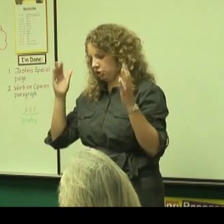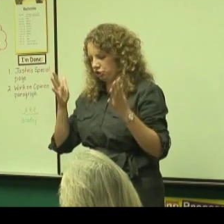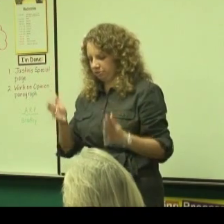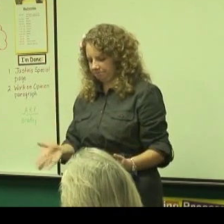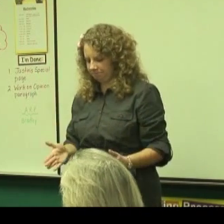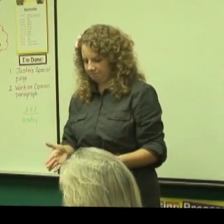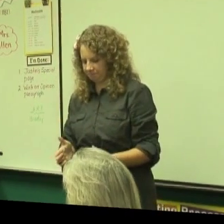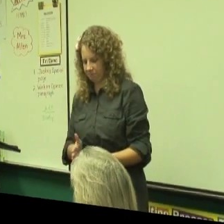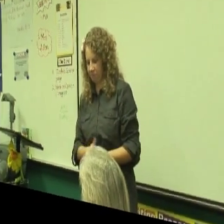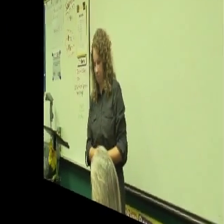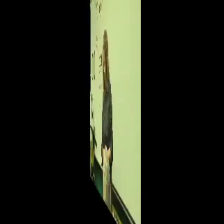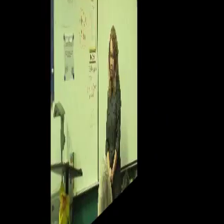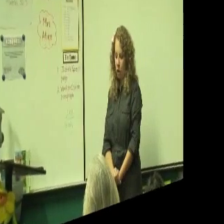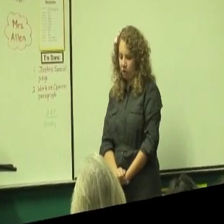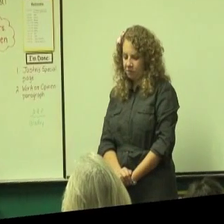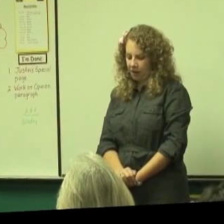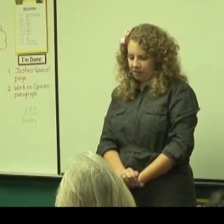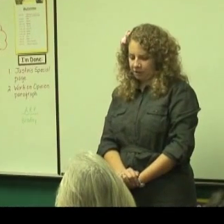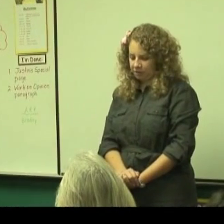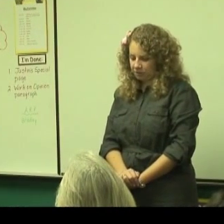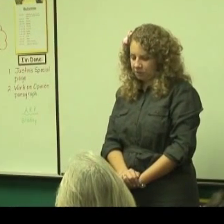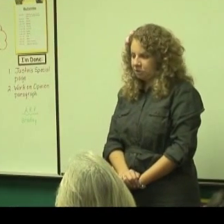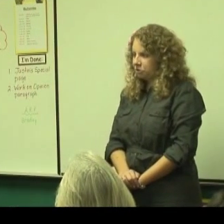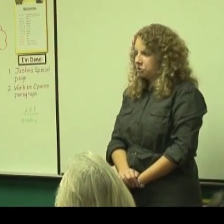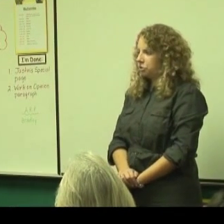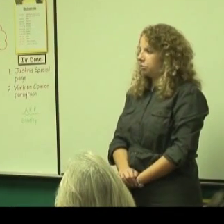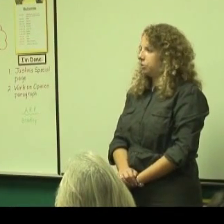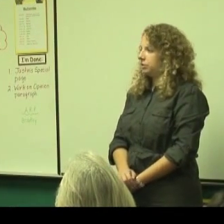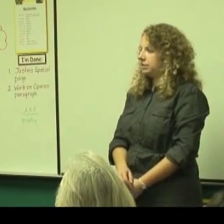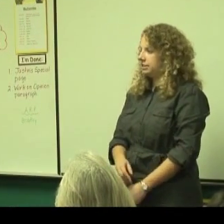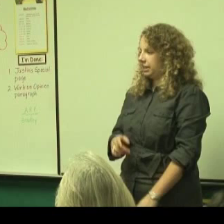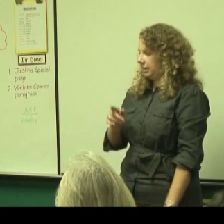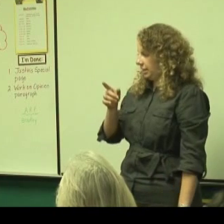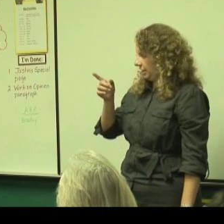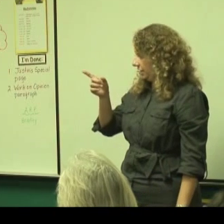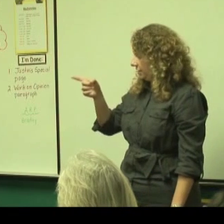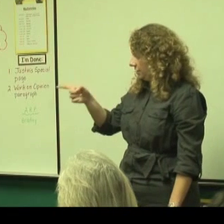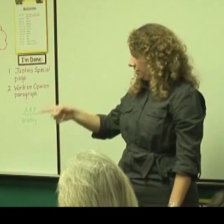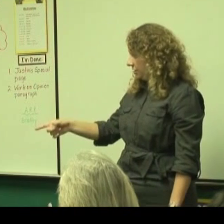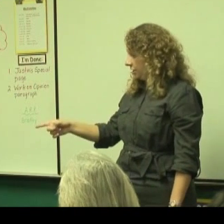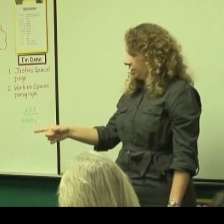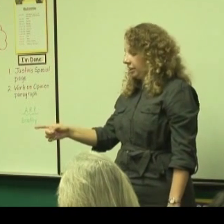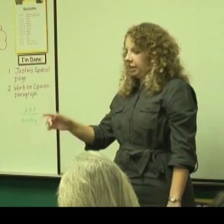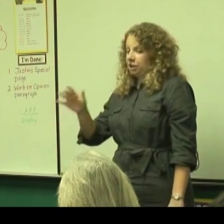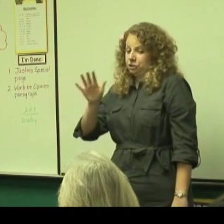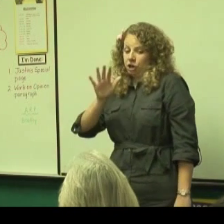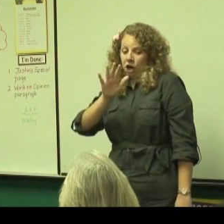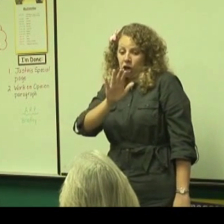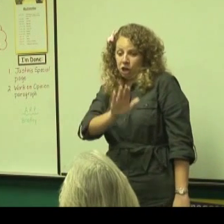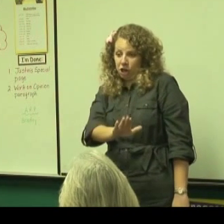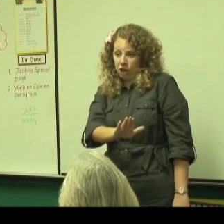Teacher. He is her father. So we're going to say he is